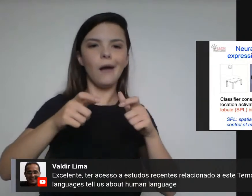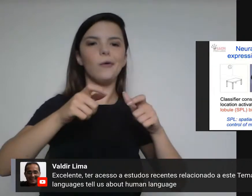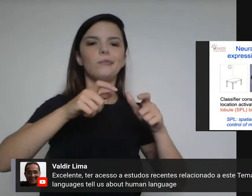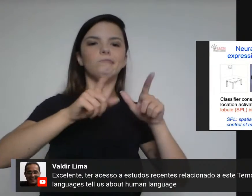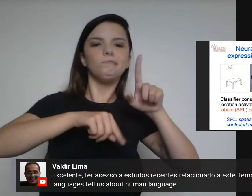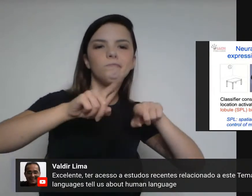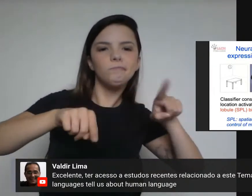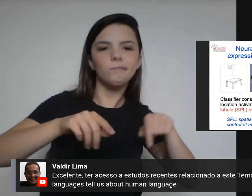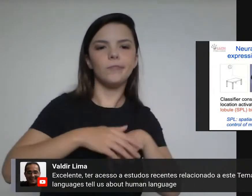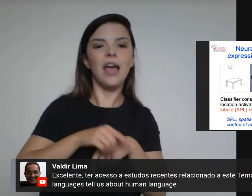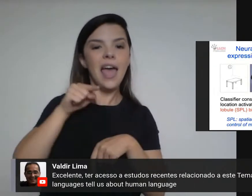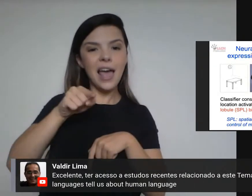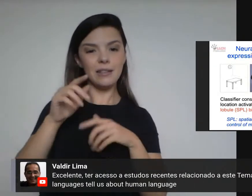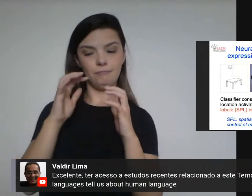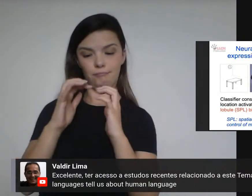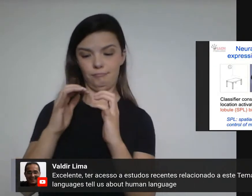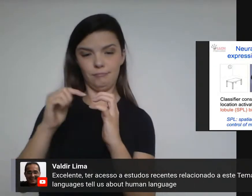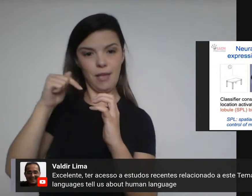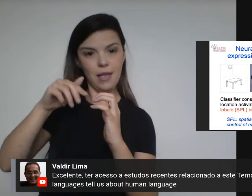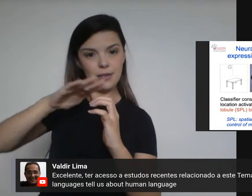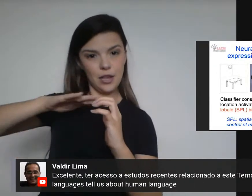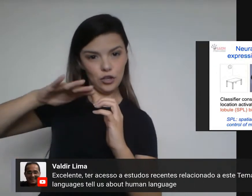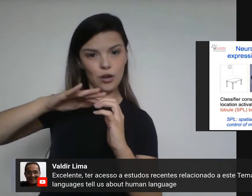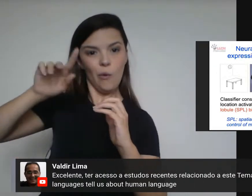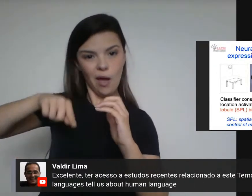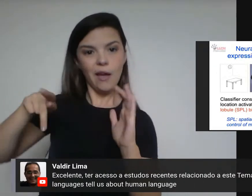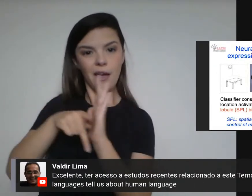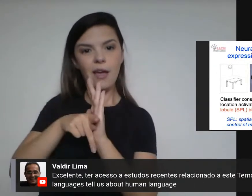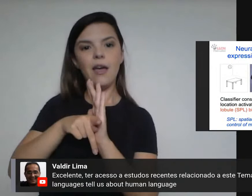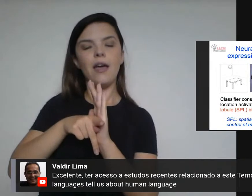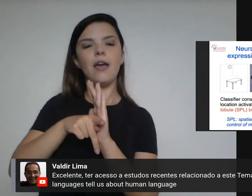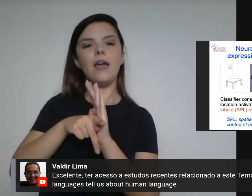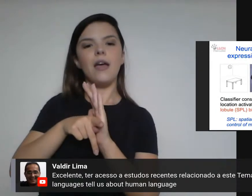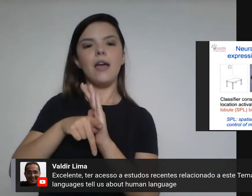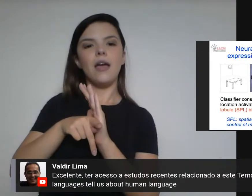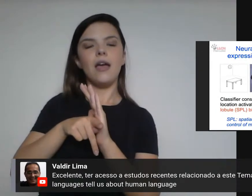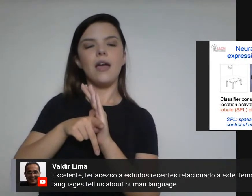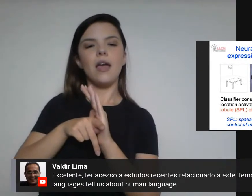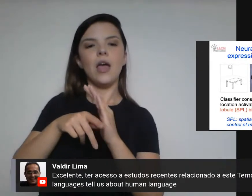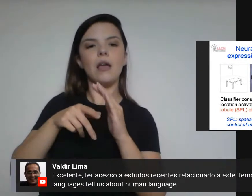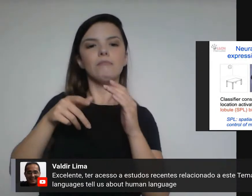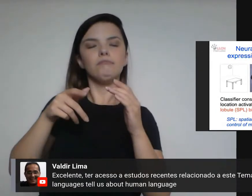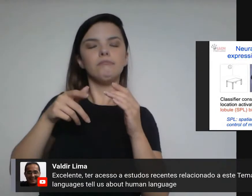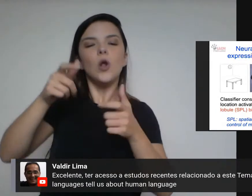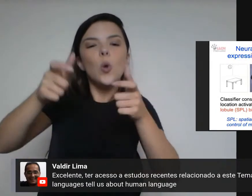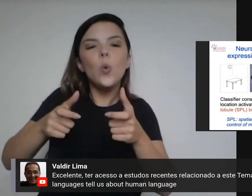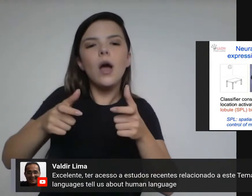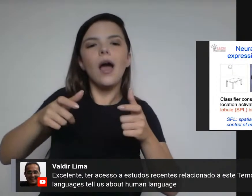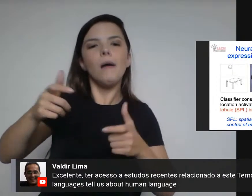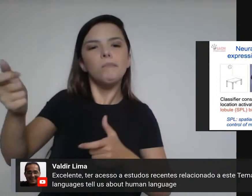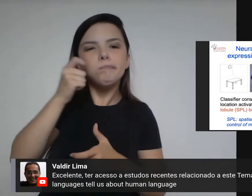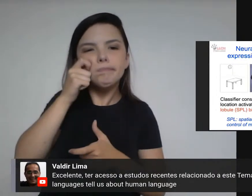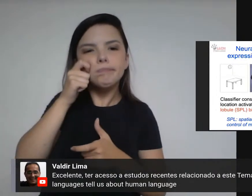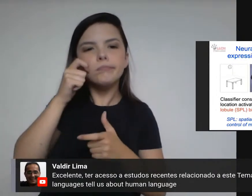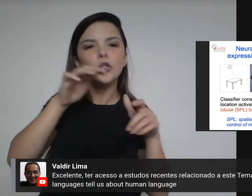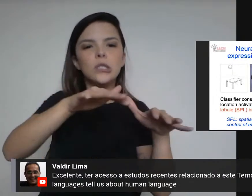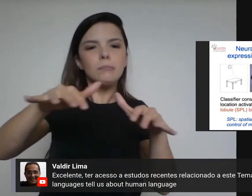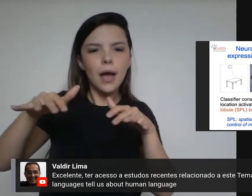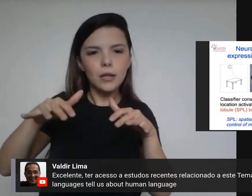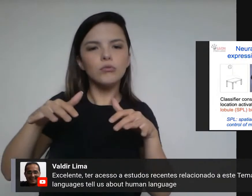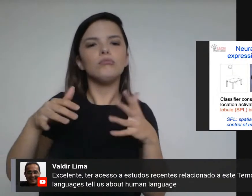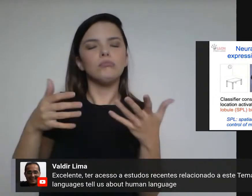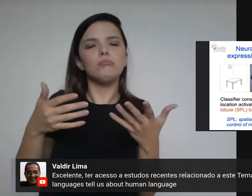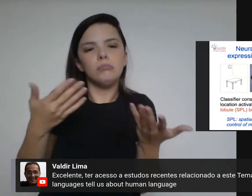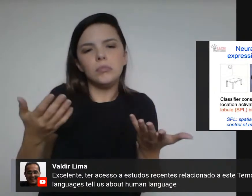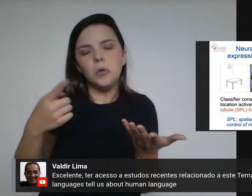motor movements through space. You have to hit a particular target location in space. In addition, this more medial